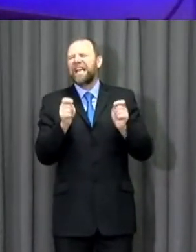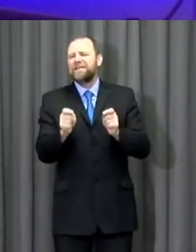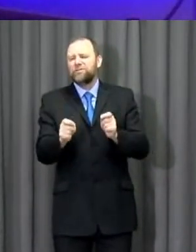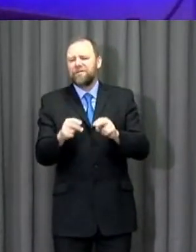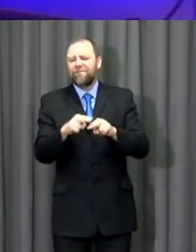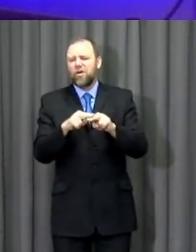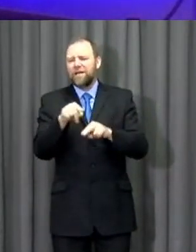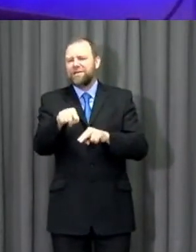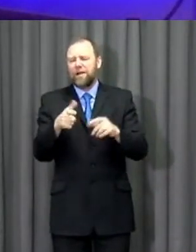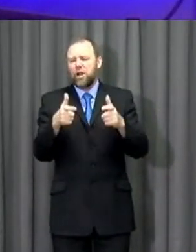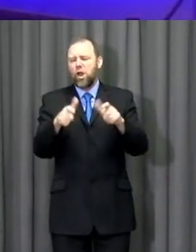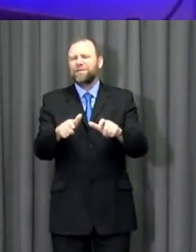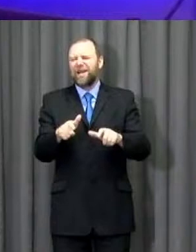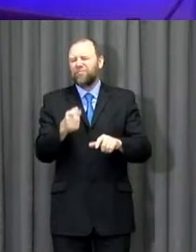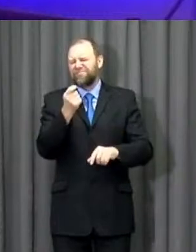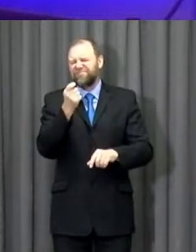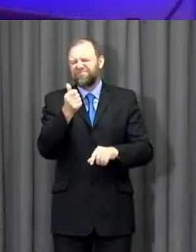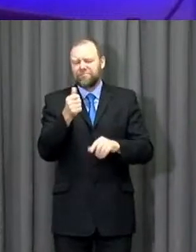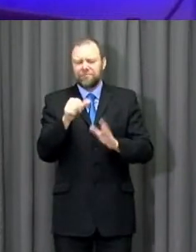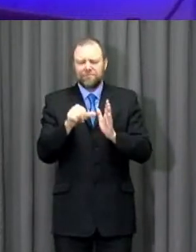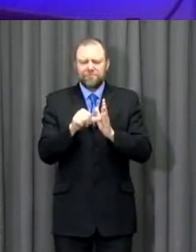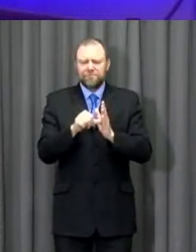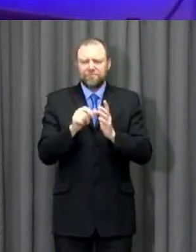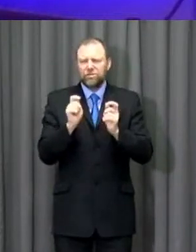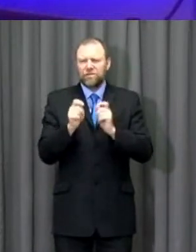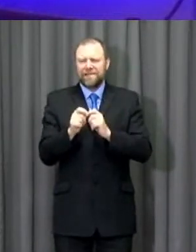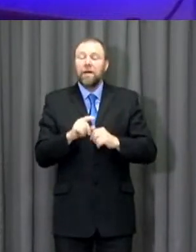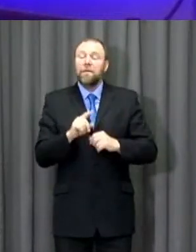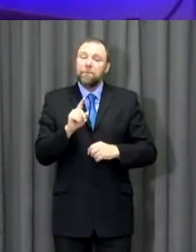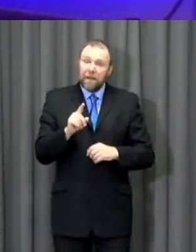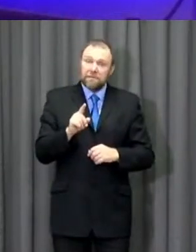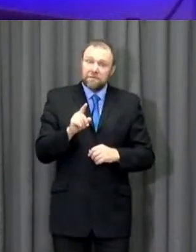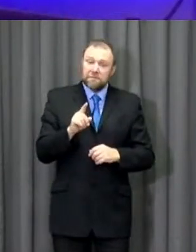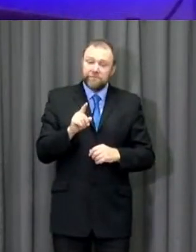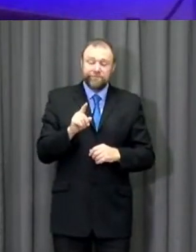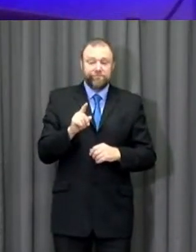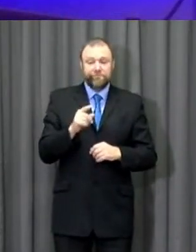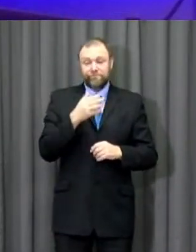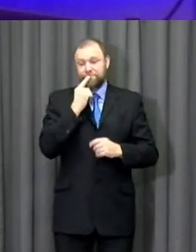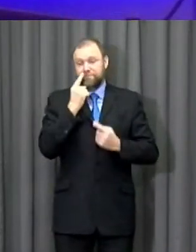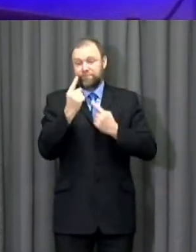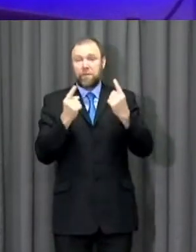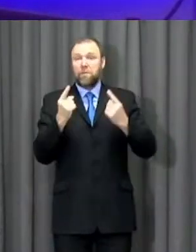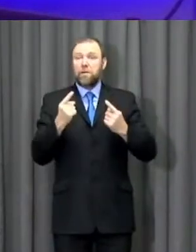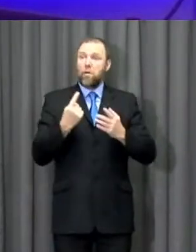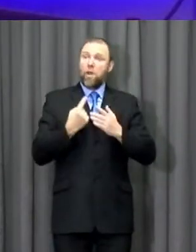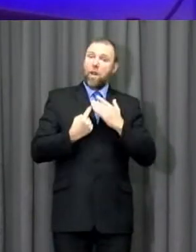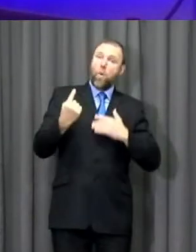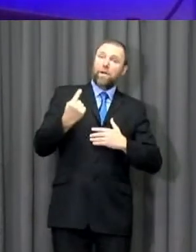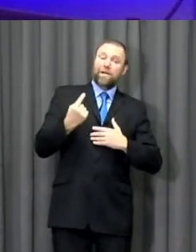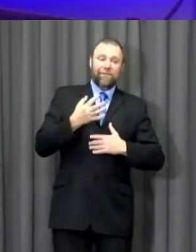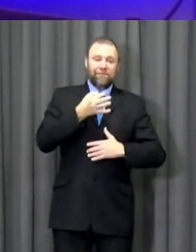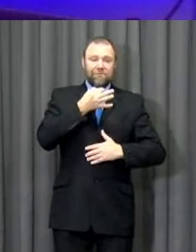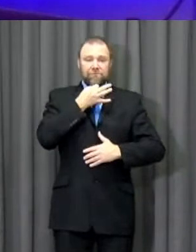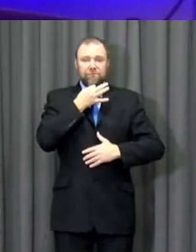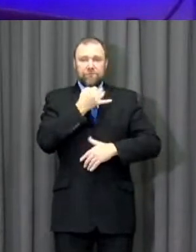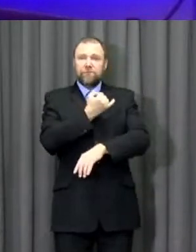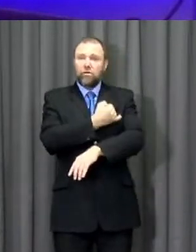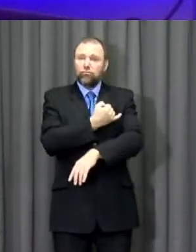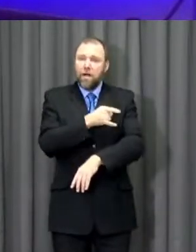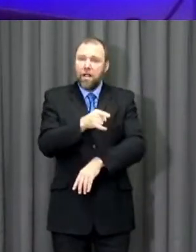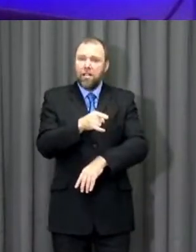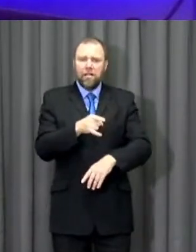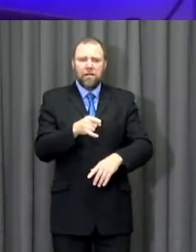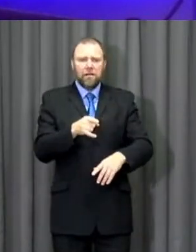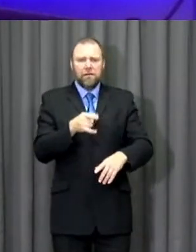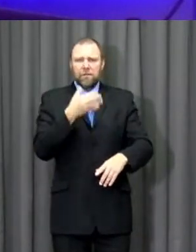Friday. But that's going to be very difficult to hear for people who are already quite lonely and vulnerable. Can you give them any sort of,